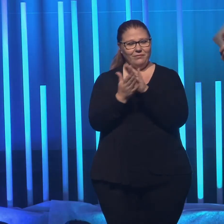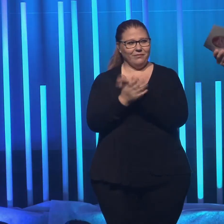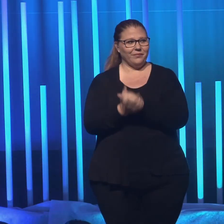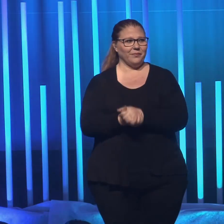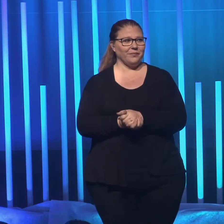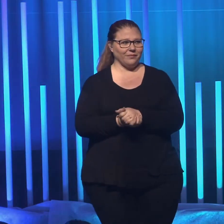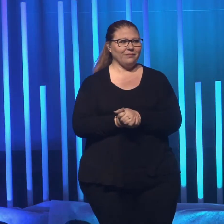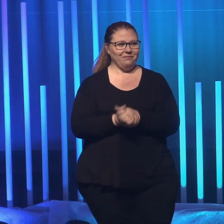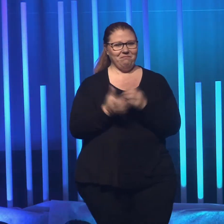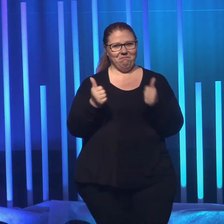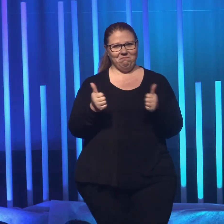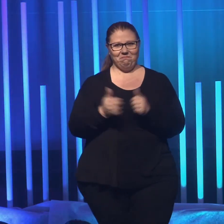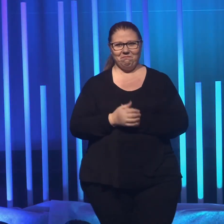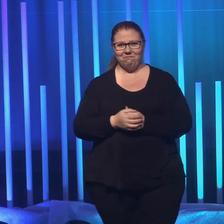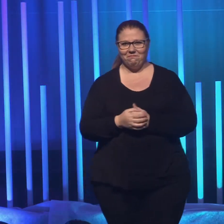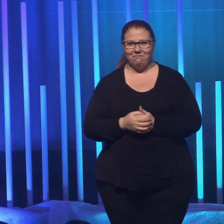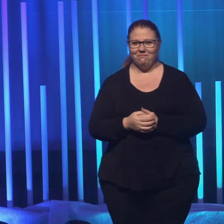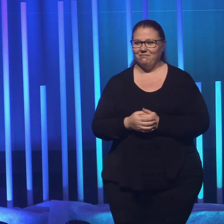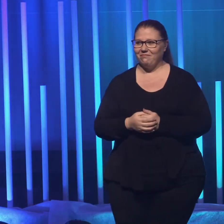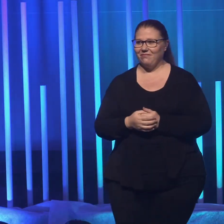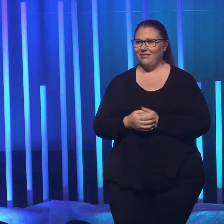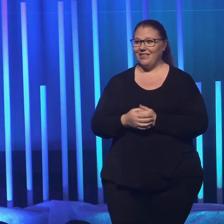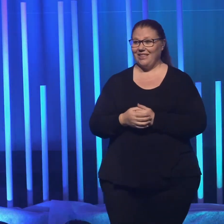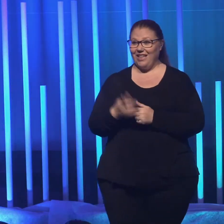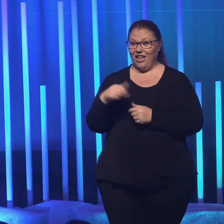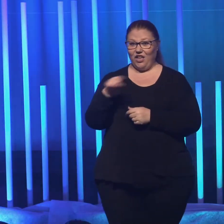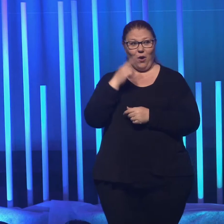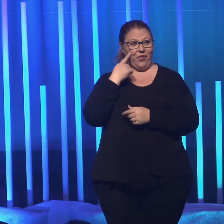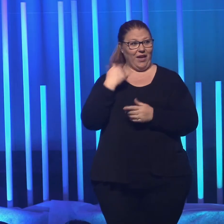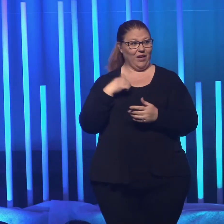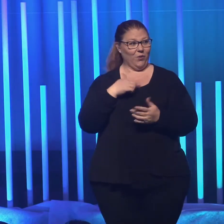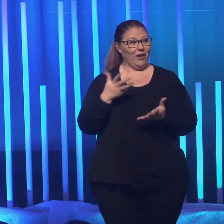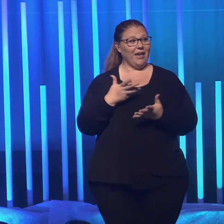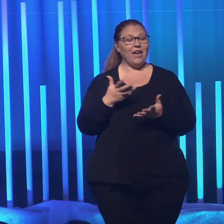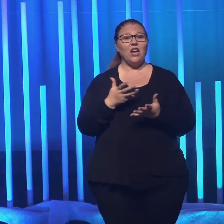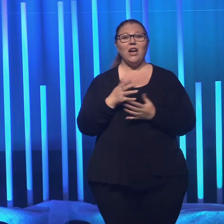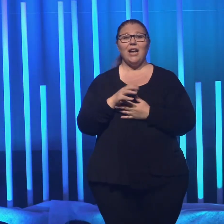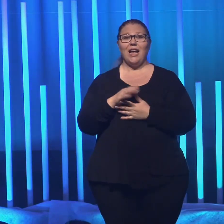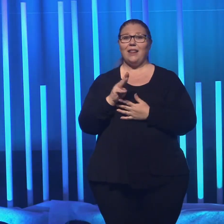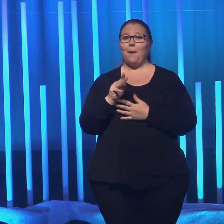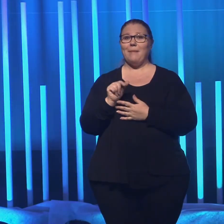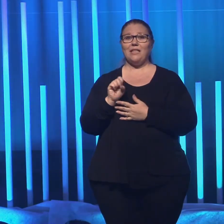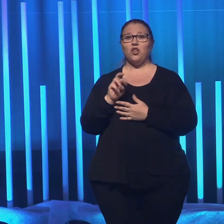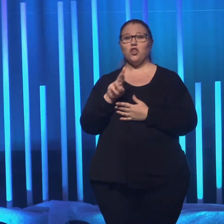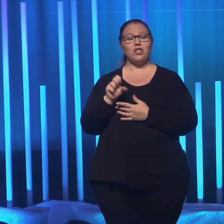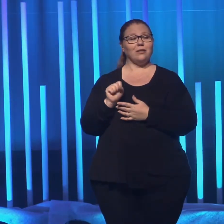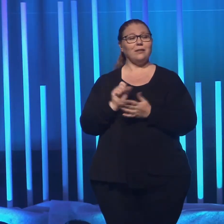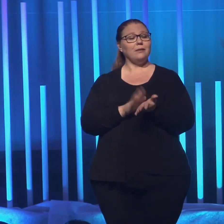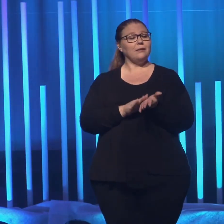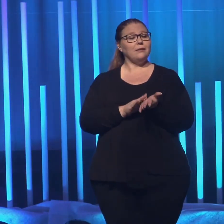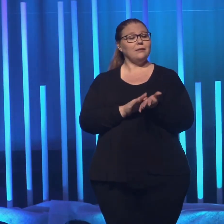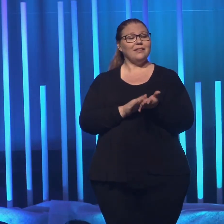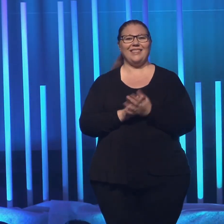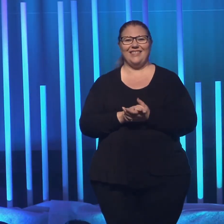Very good. Like you all think we're here at the Masters. We're like, oh, it's so good. Good. All right. And but here's the thing I want to celebrate